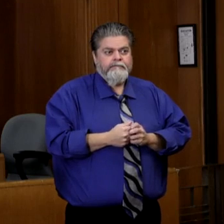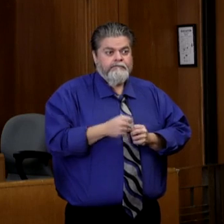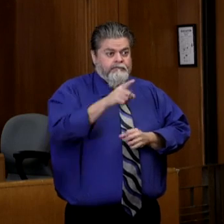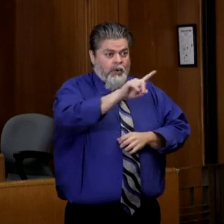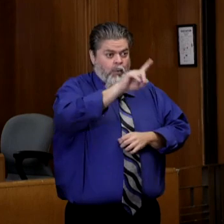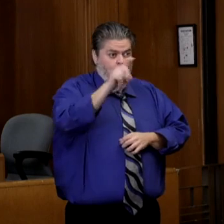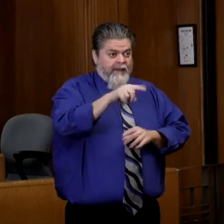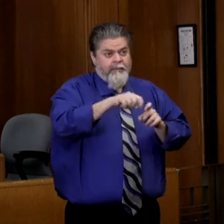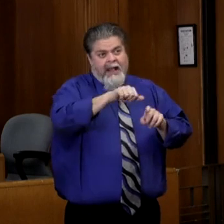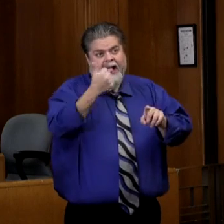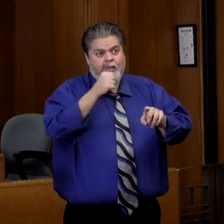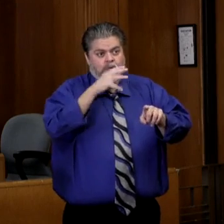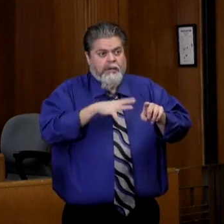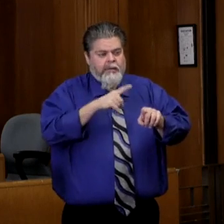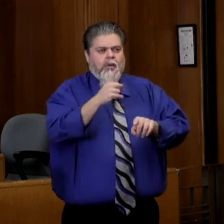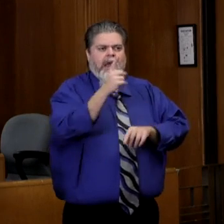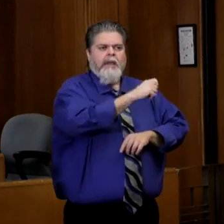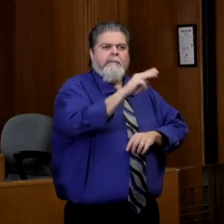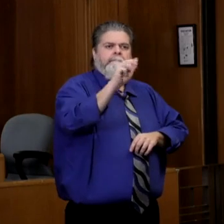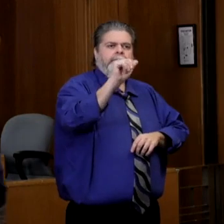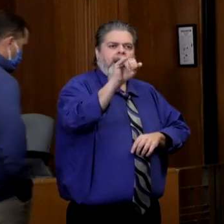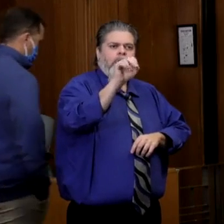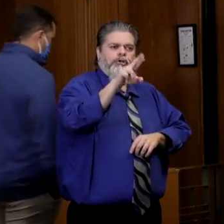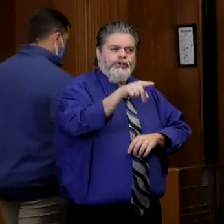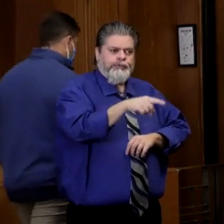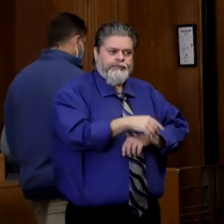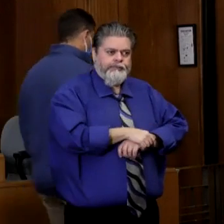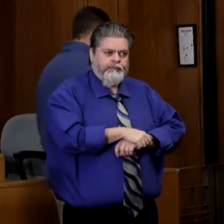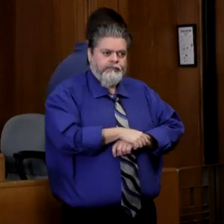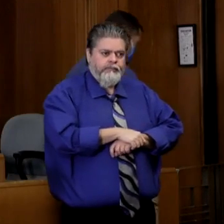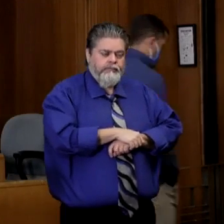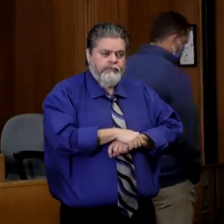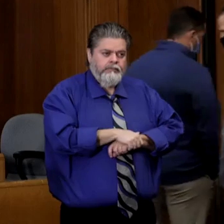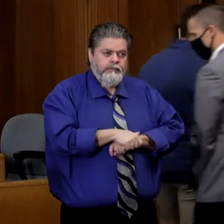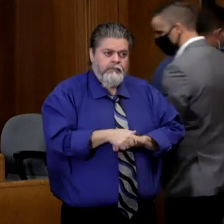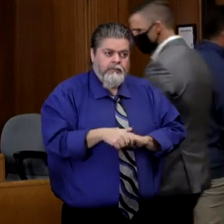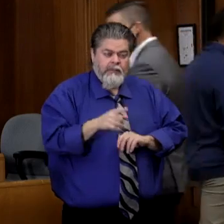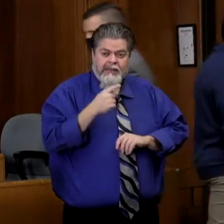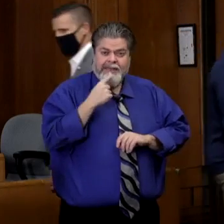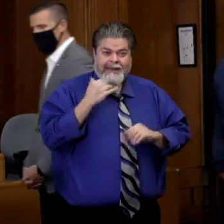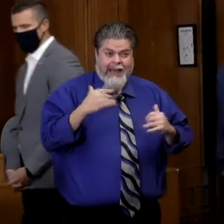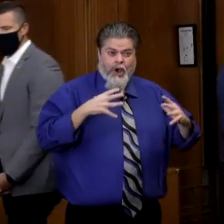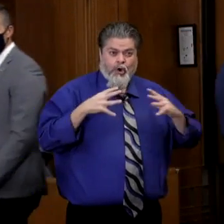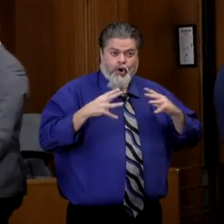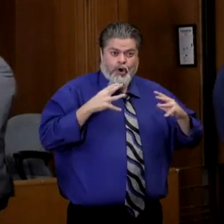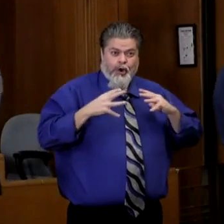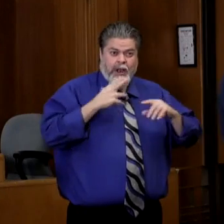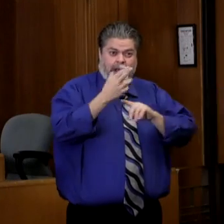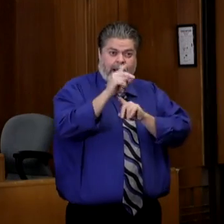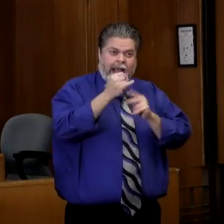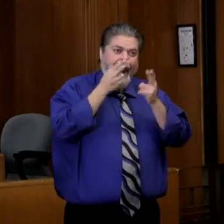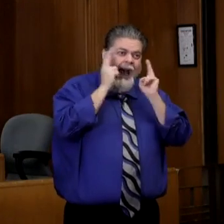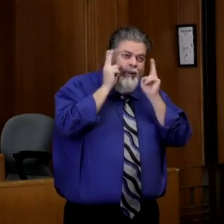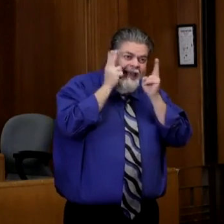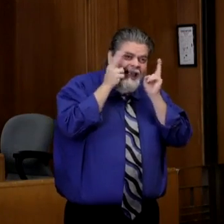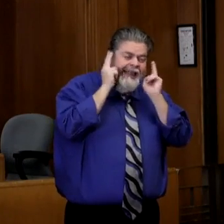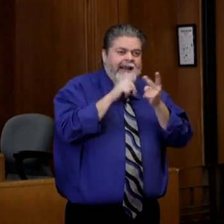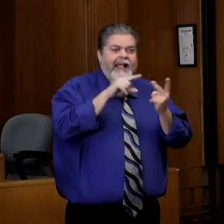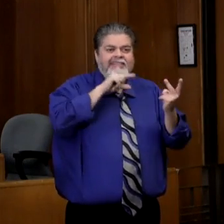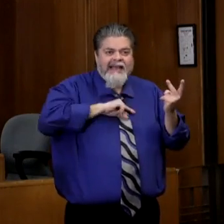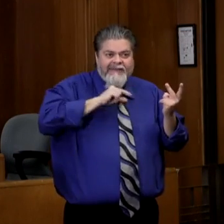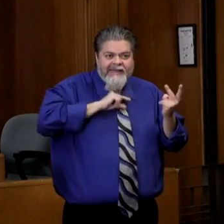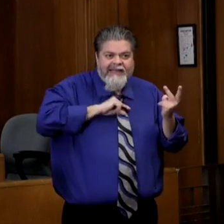I have a question for the mayor. So just kind of going back to the holiday season, we have Halloween, Thanksgiving coming up.